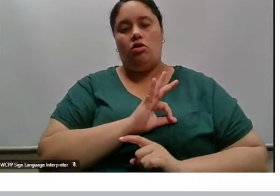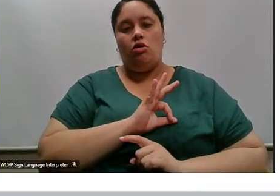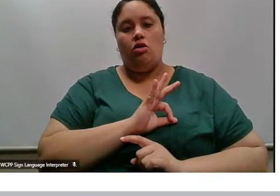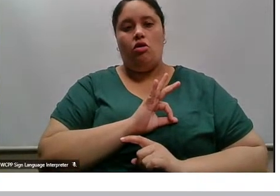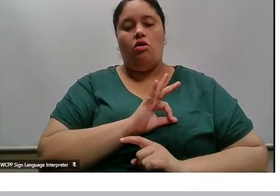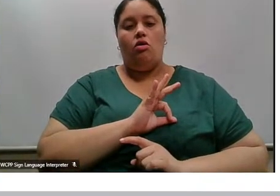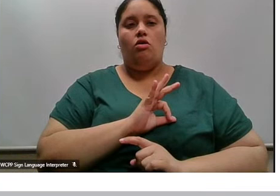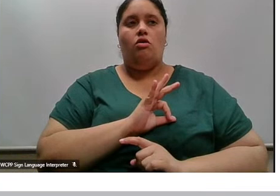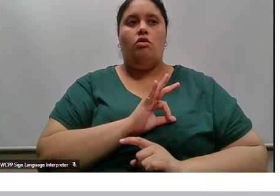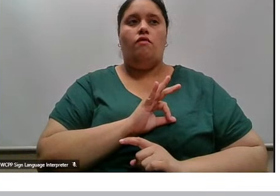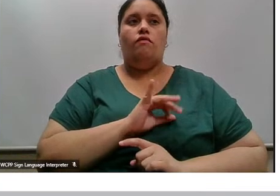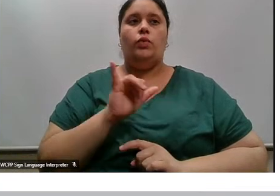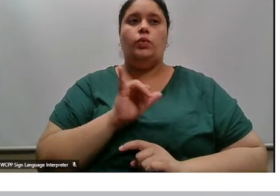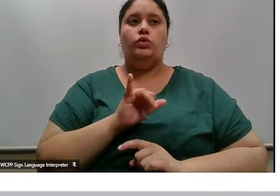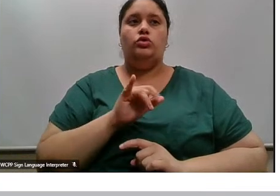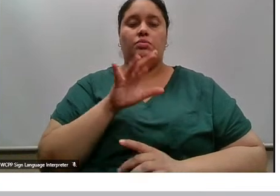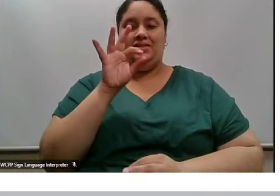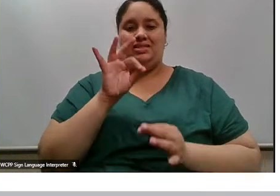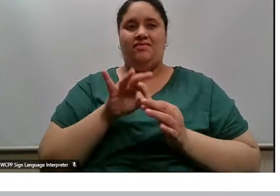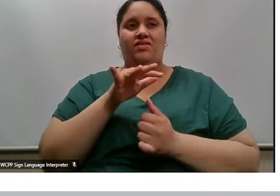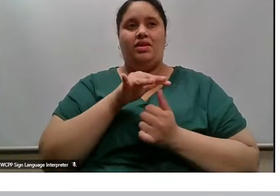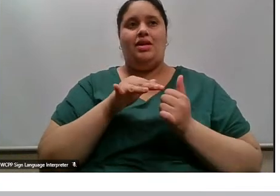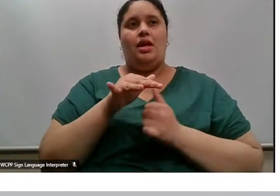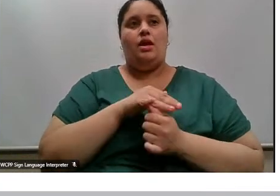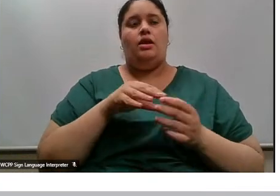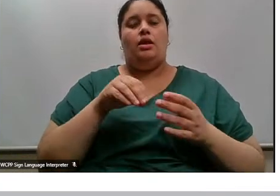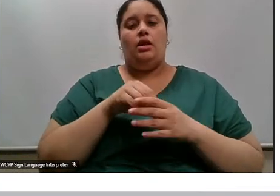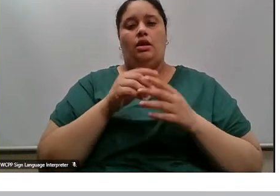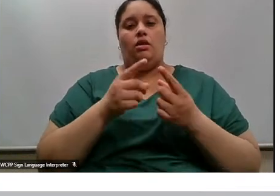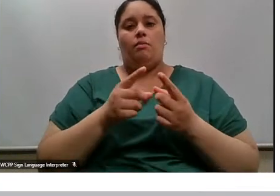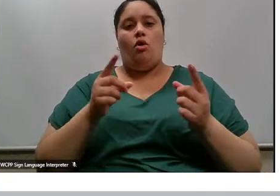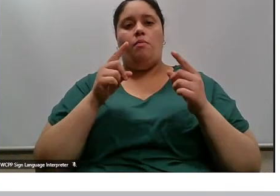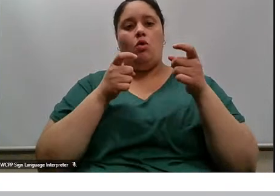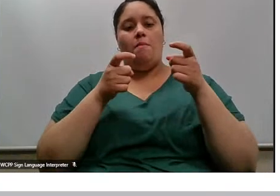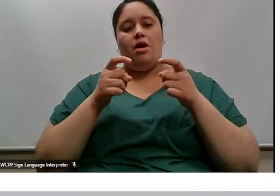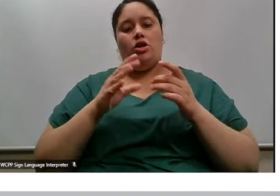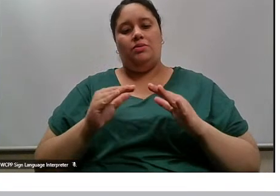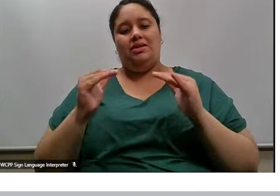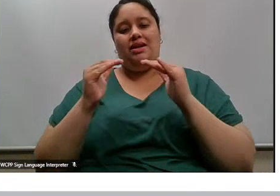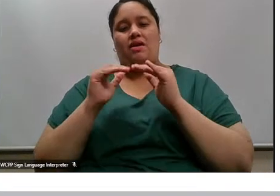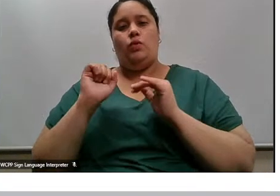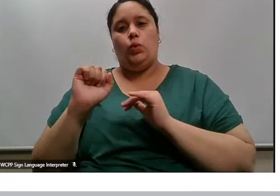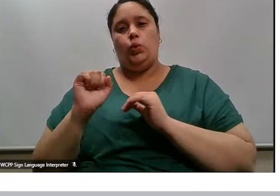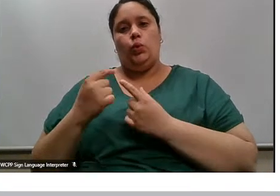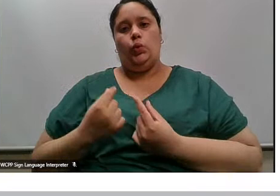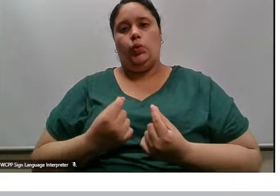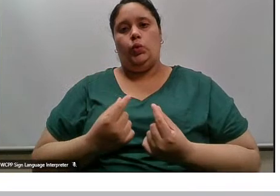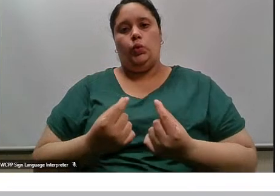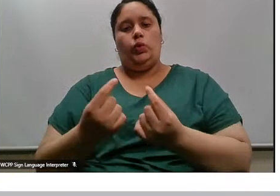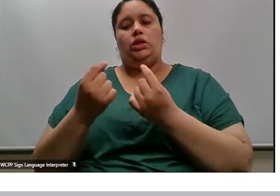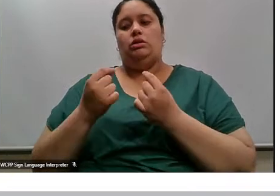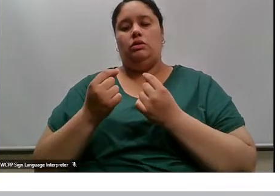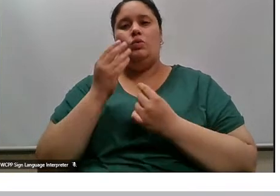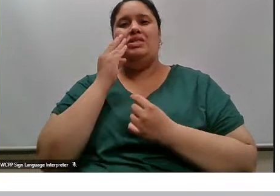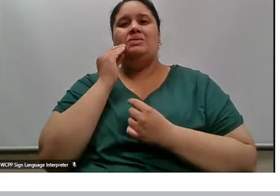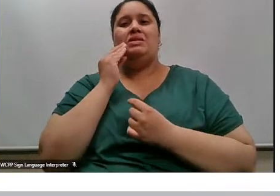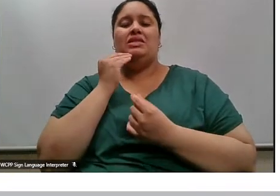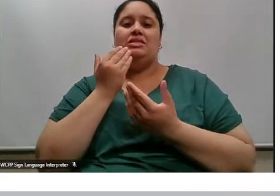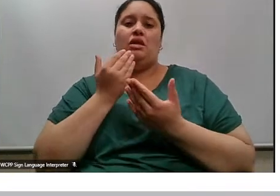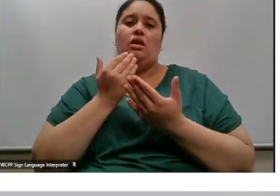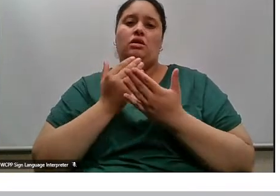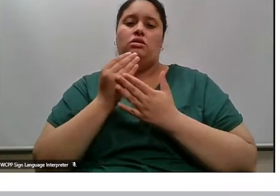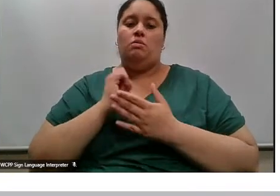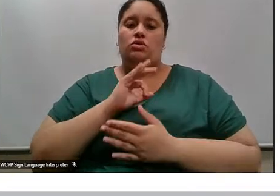which specific areas in the department or management levels are you sort of experiencing